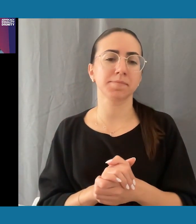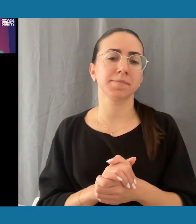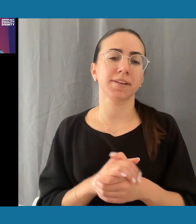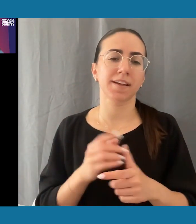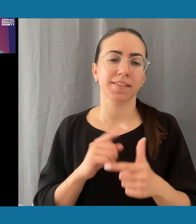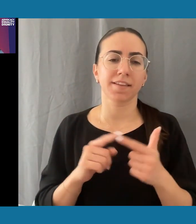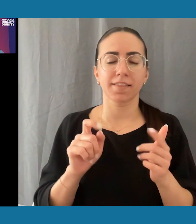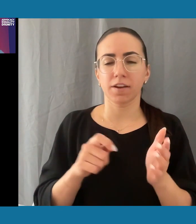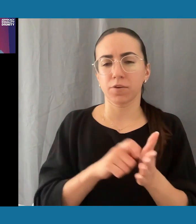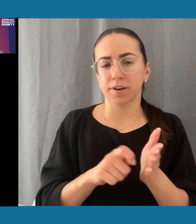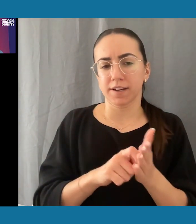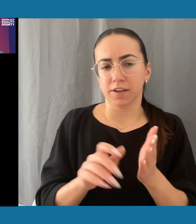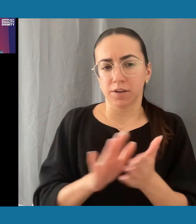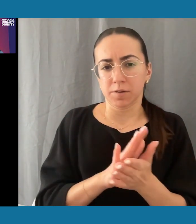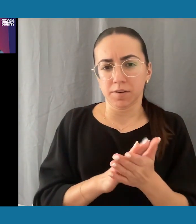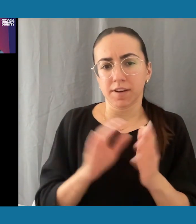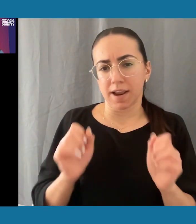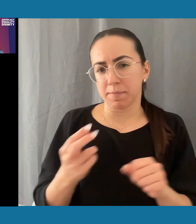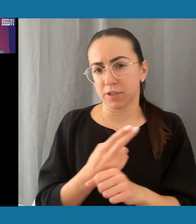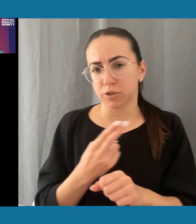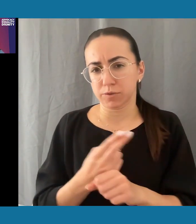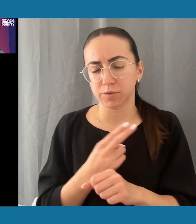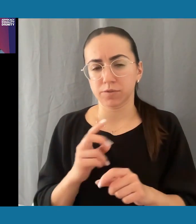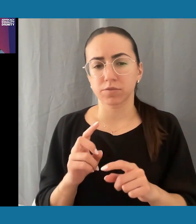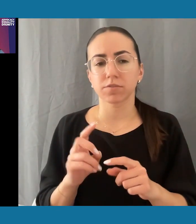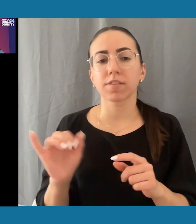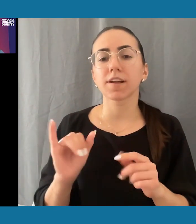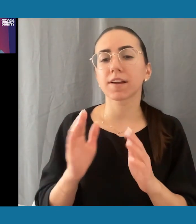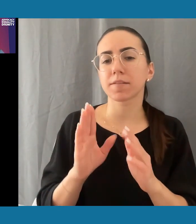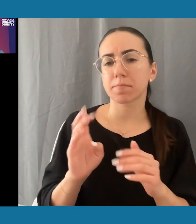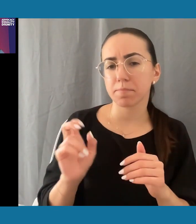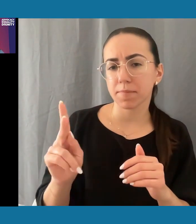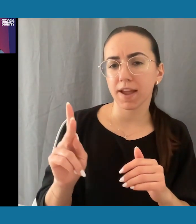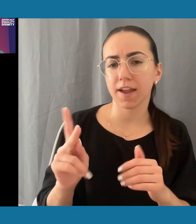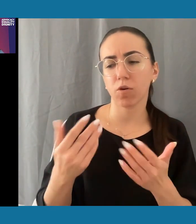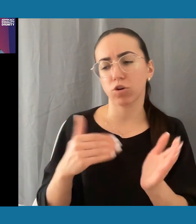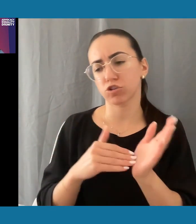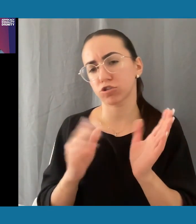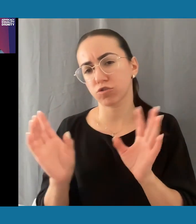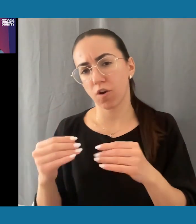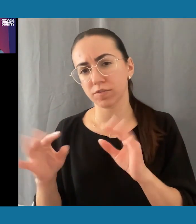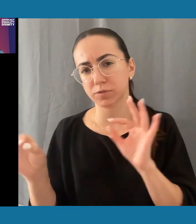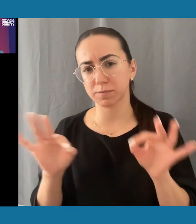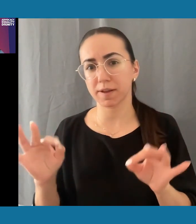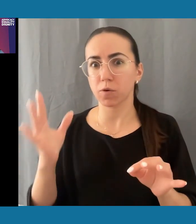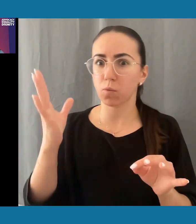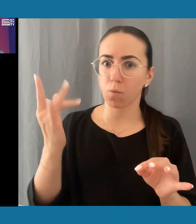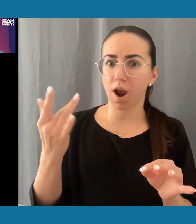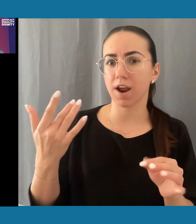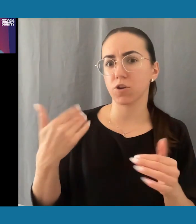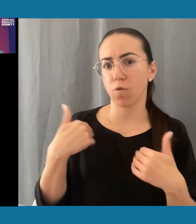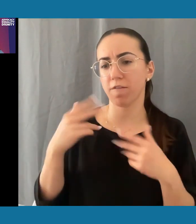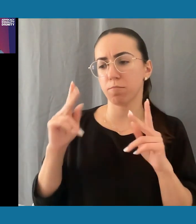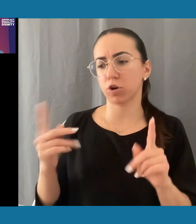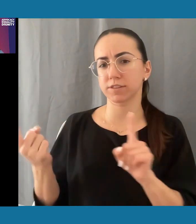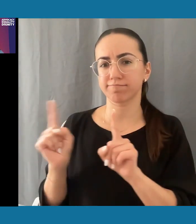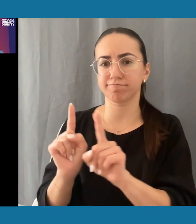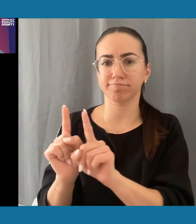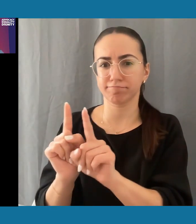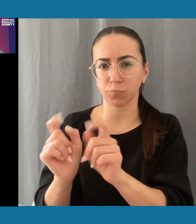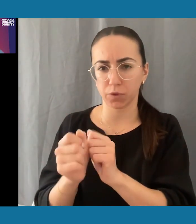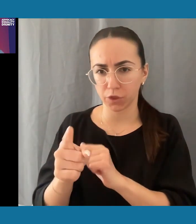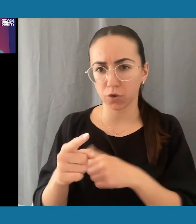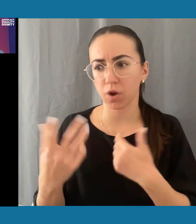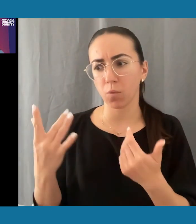when, you know, like at the bank or the doctor's office to explain why you have this person with you, why they're discussing all of your personal details.